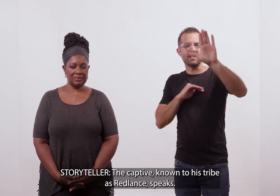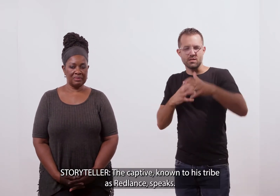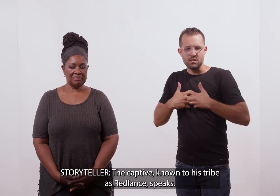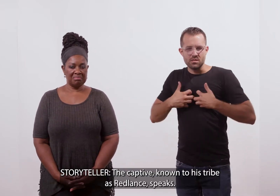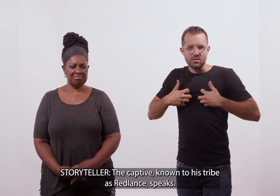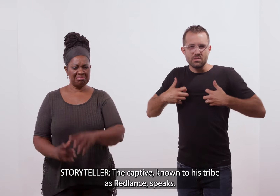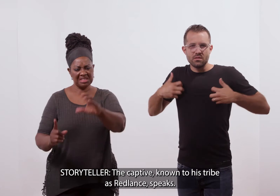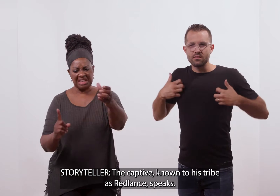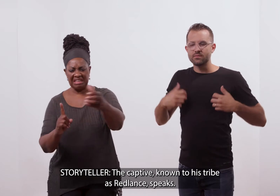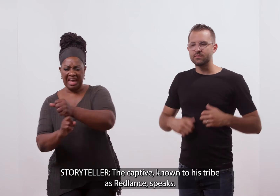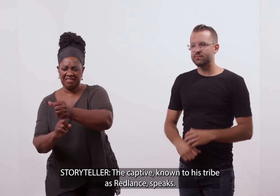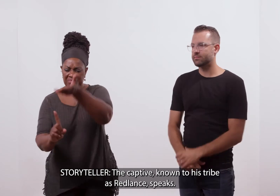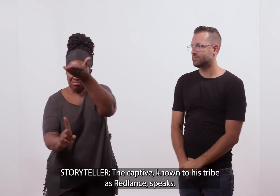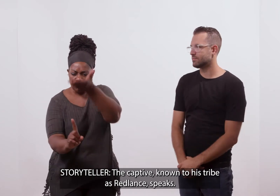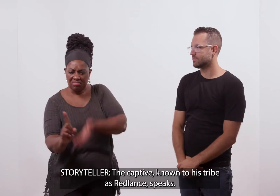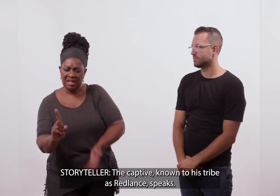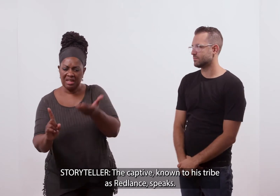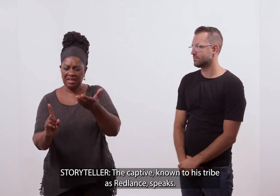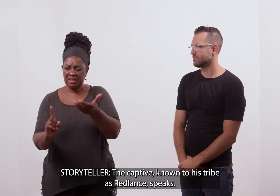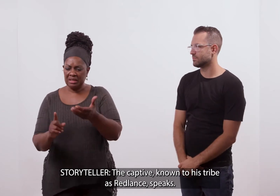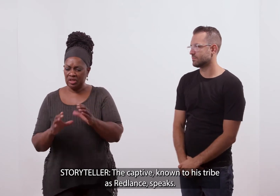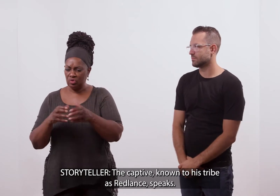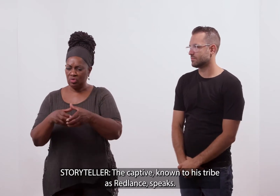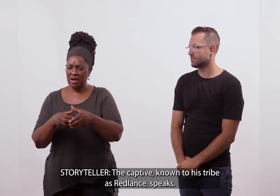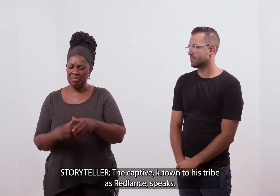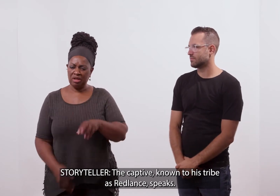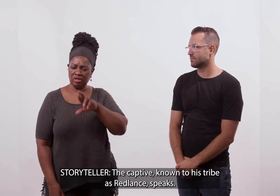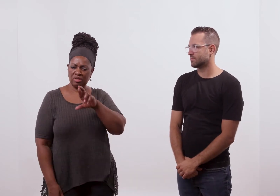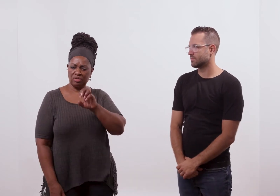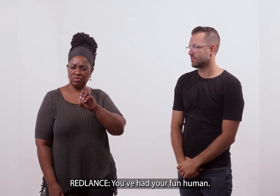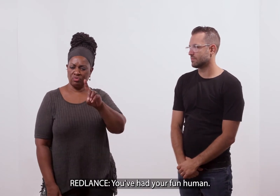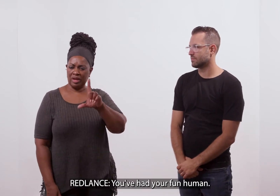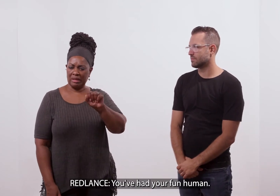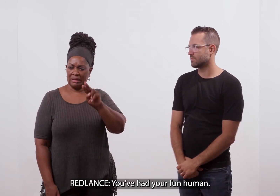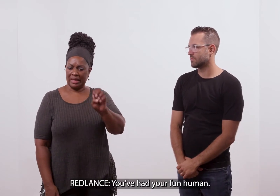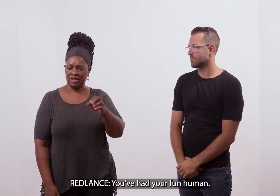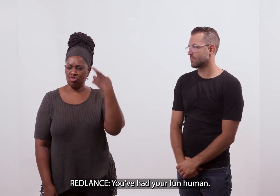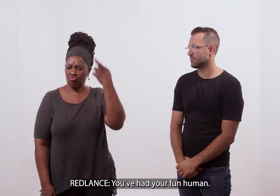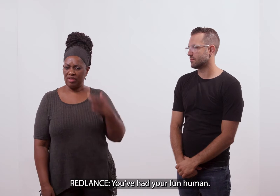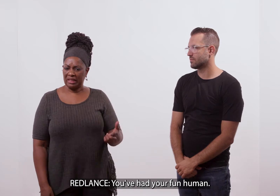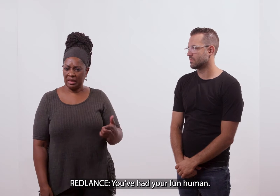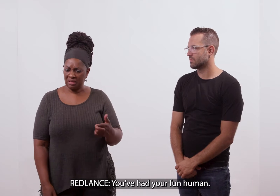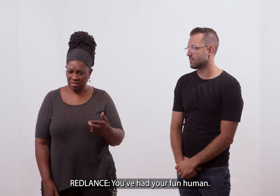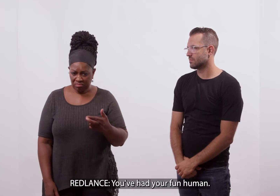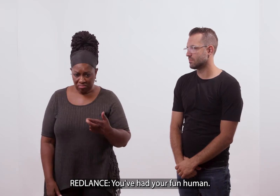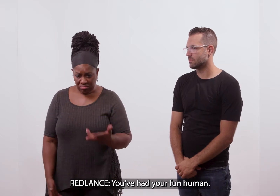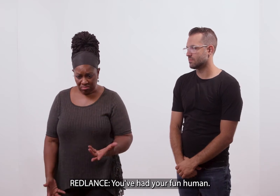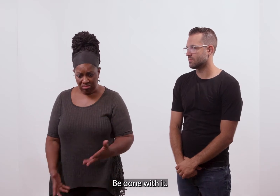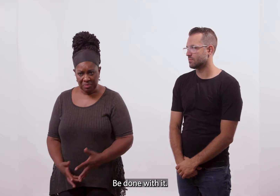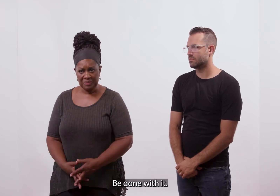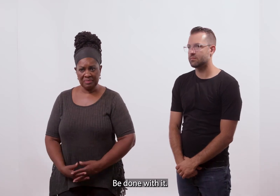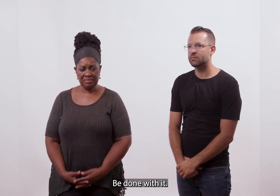The captive, known to his tribe as Redlance, speaks. You've had your fun, human.